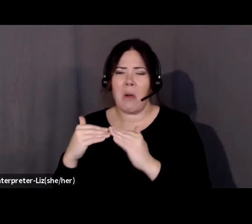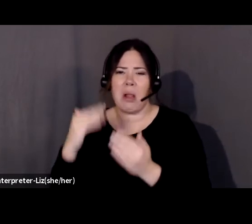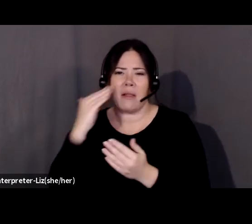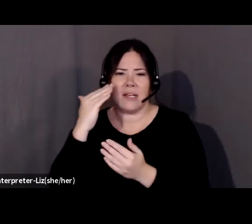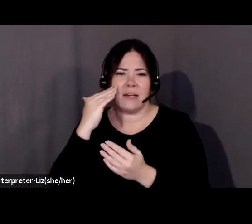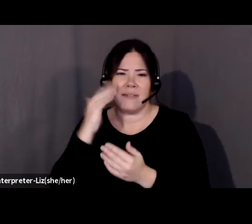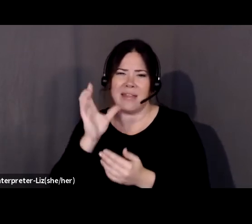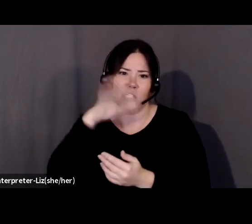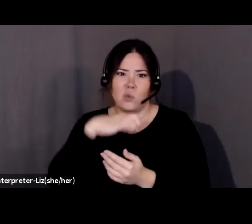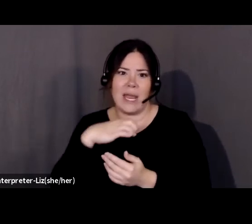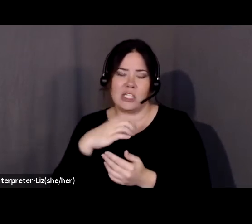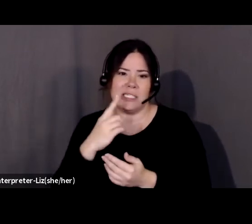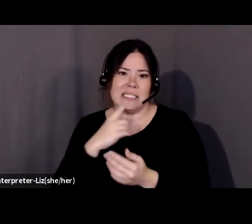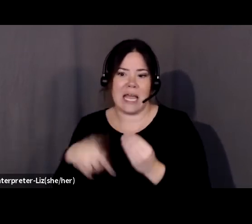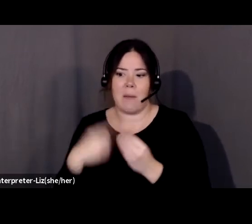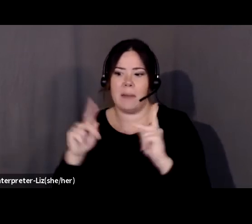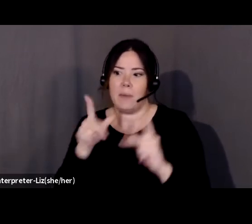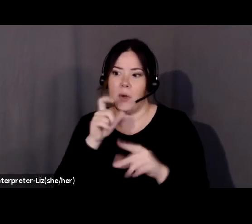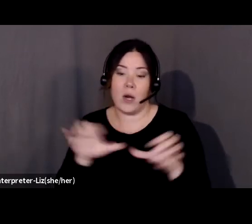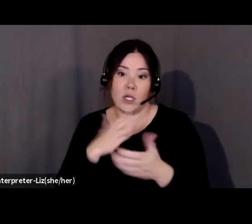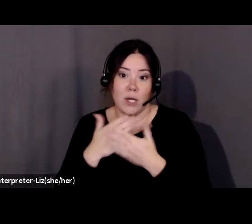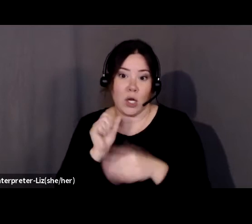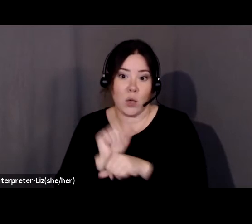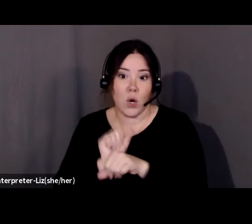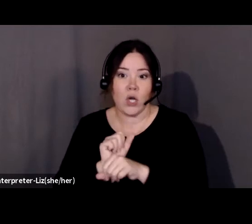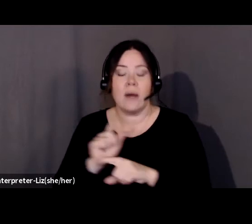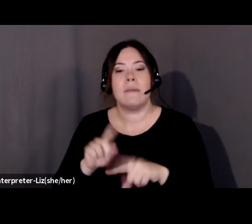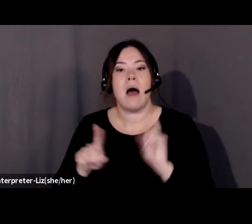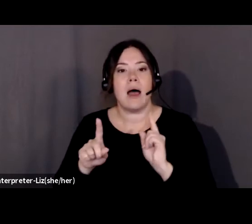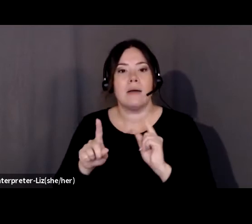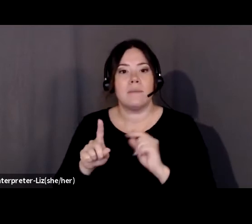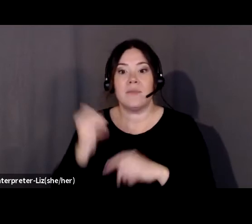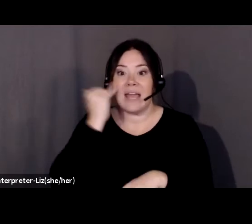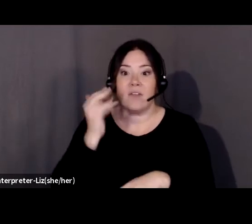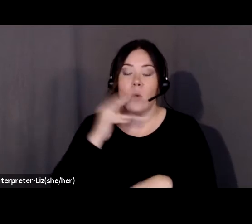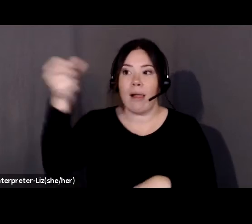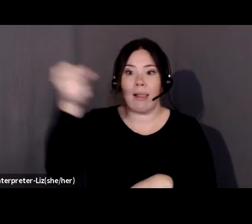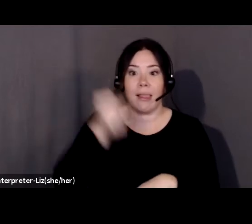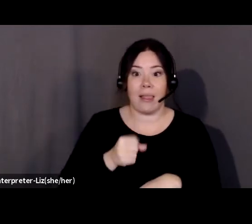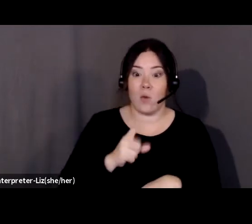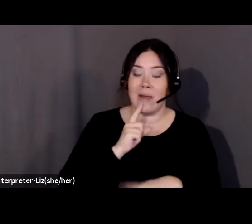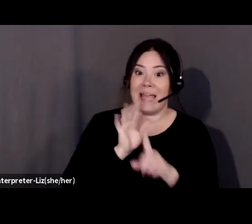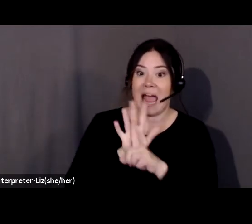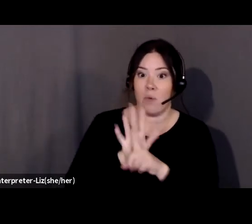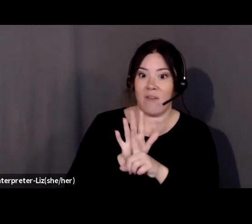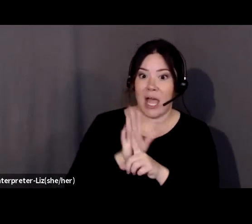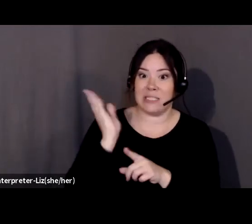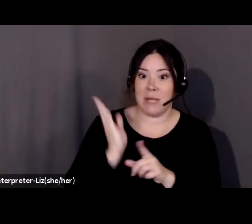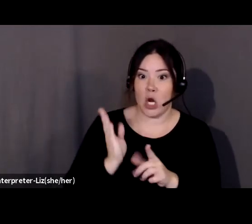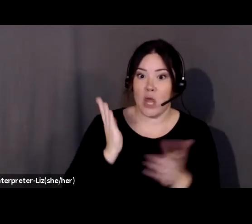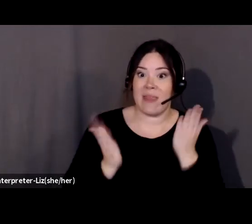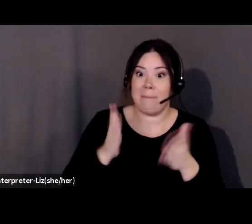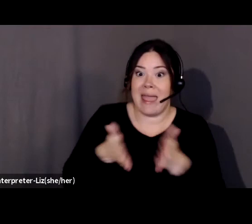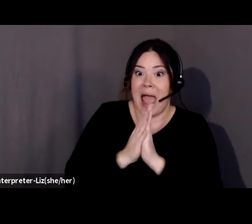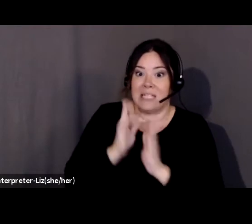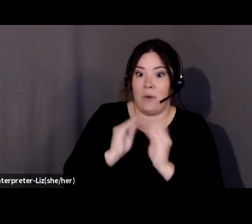say about people who are all doing great work. But if you are bringing on a high profile speaker, they may ask for more money. And so